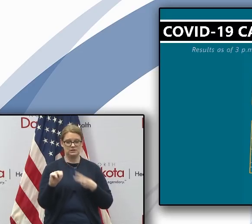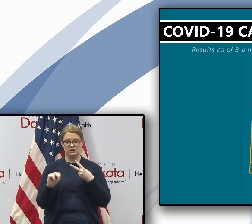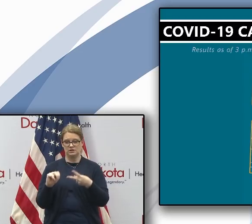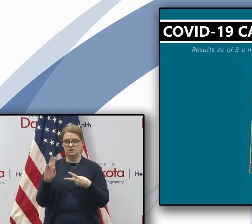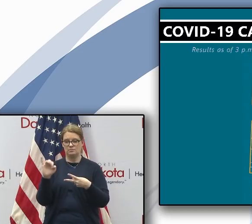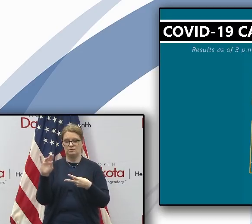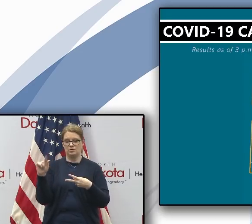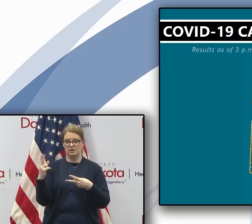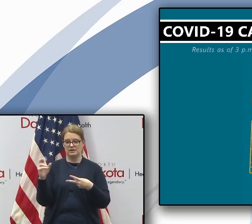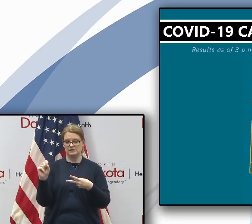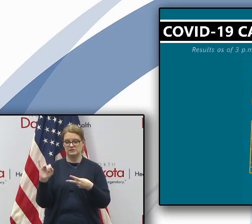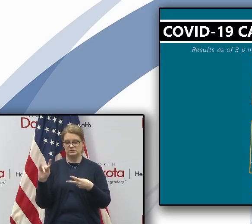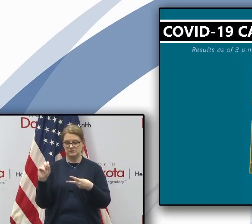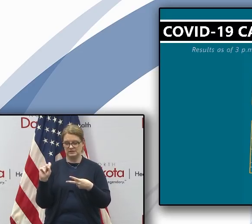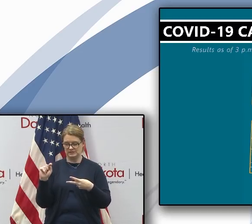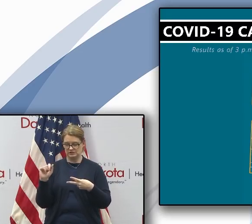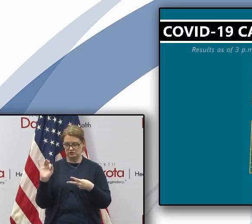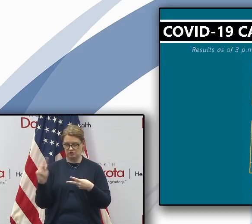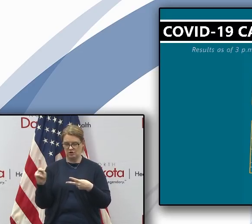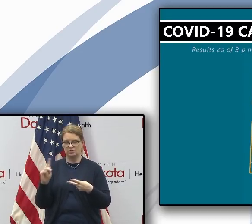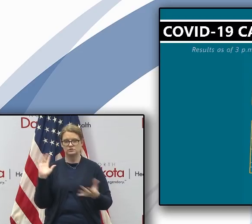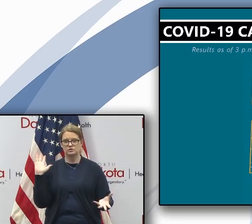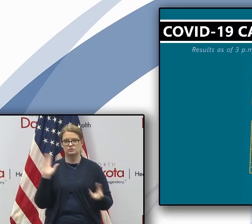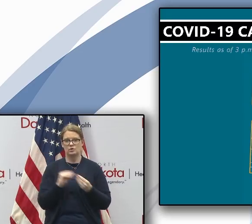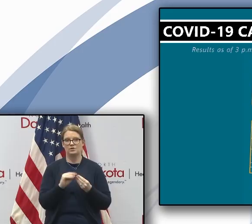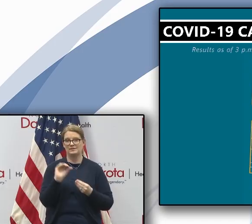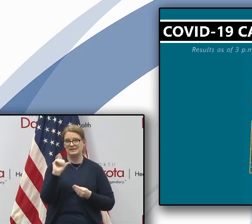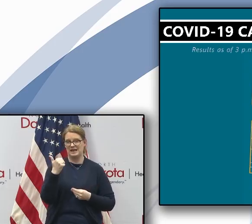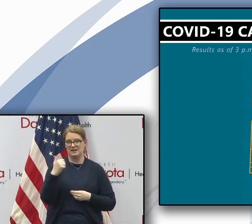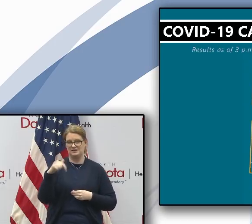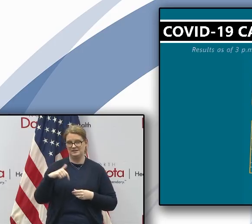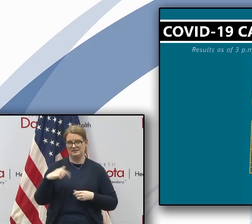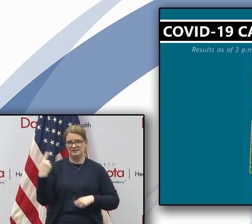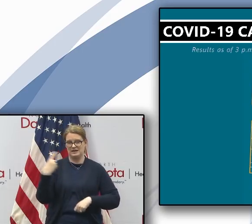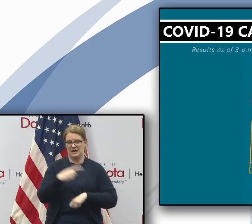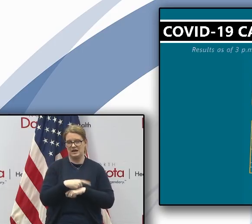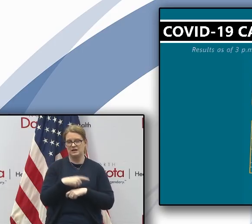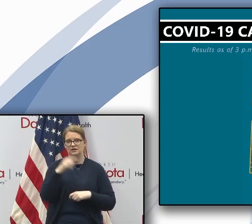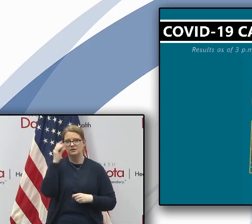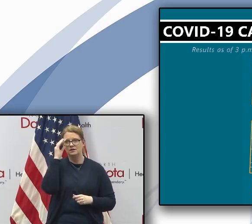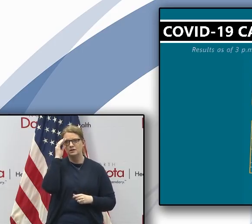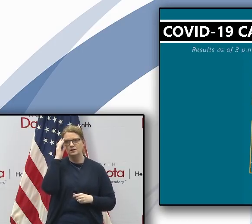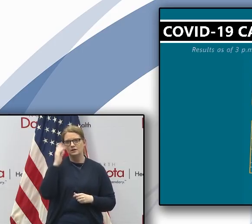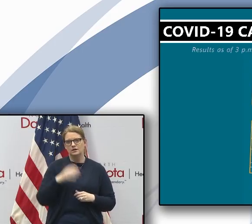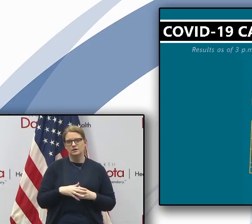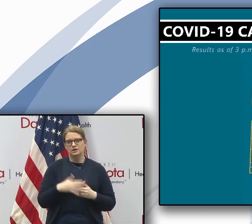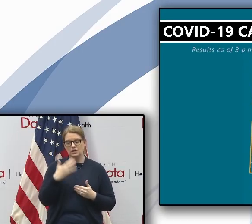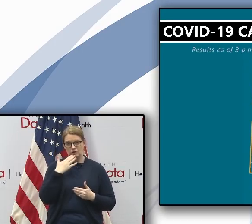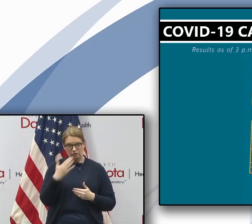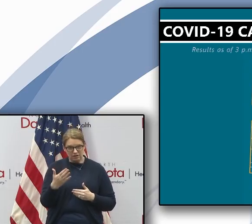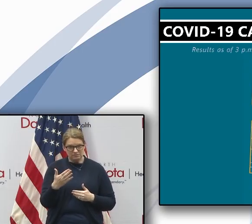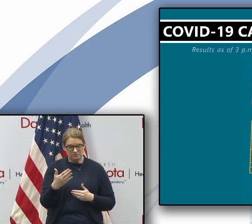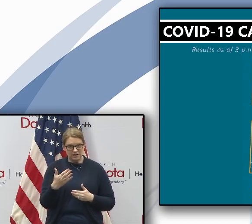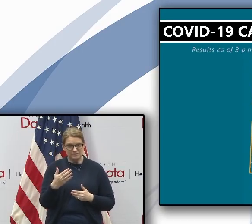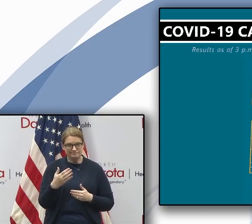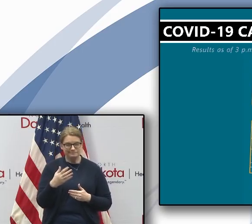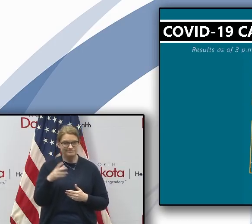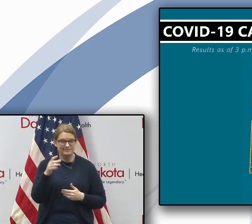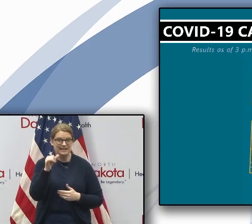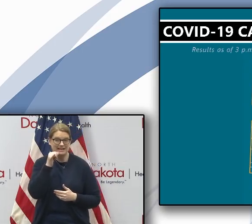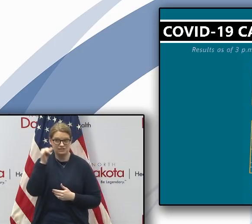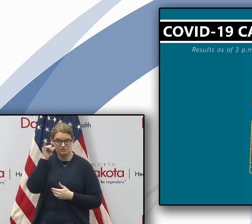and Stark counties, bringing us to a total of 10 for the day. The good news is that that's down from